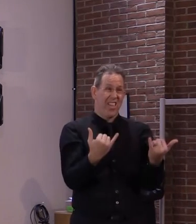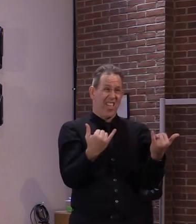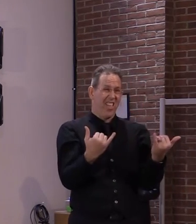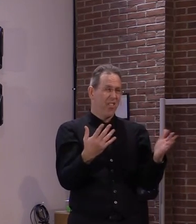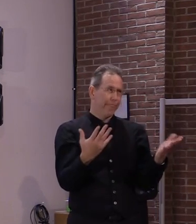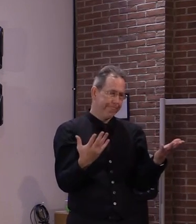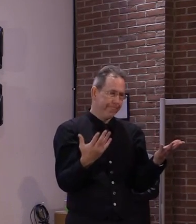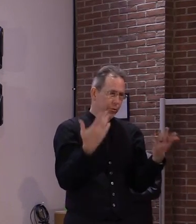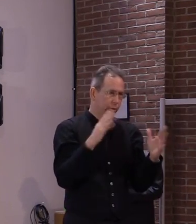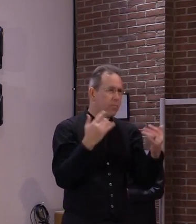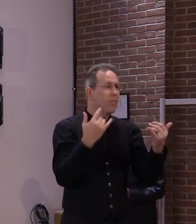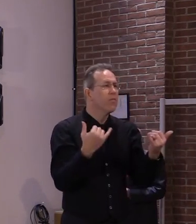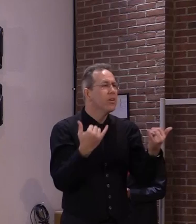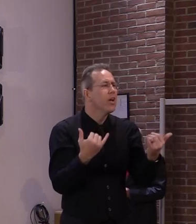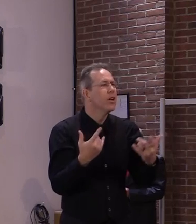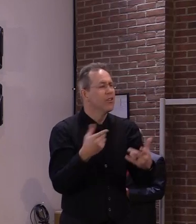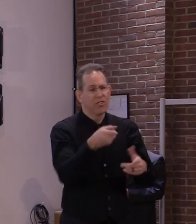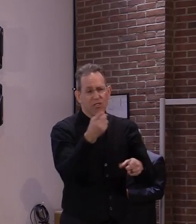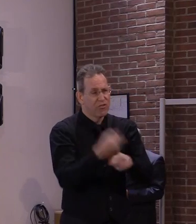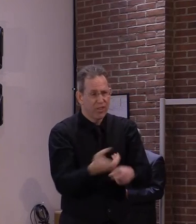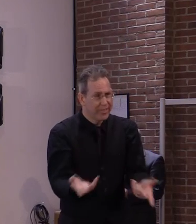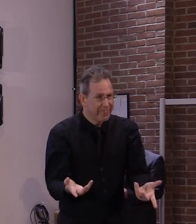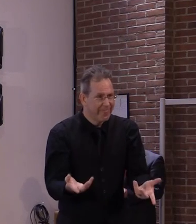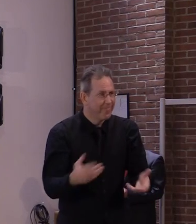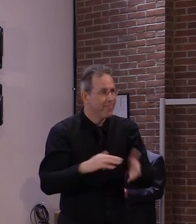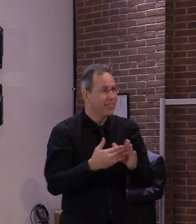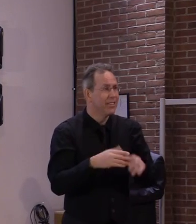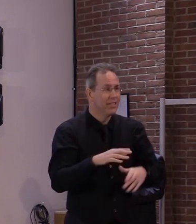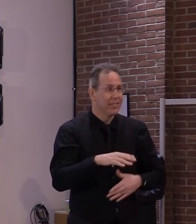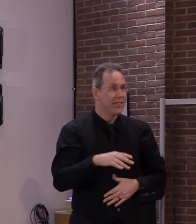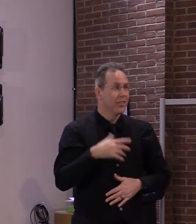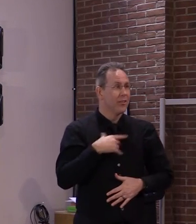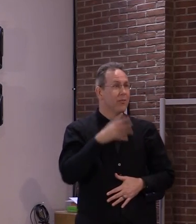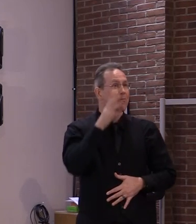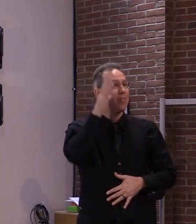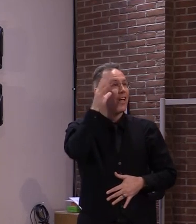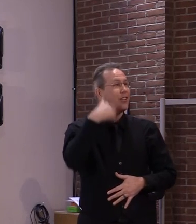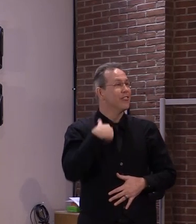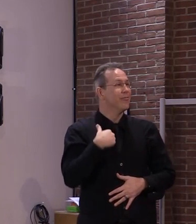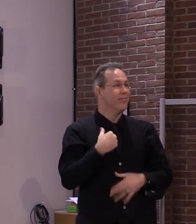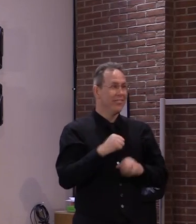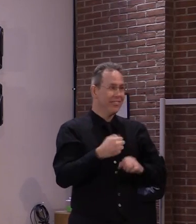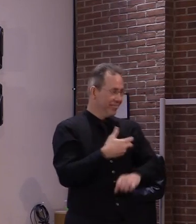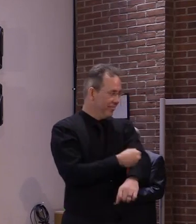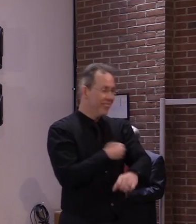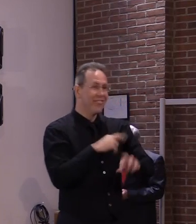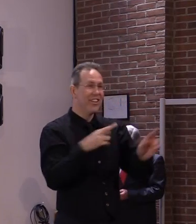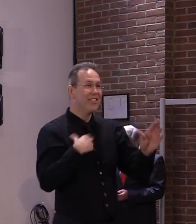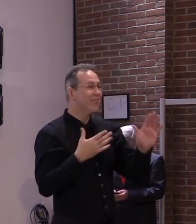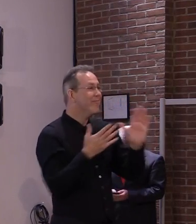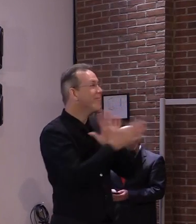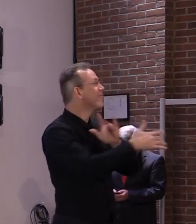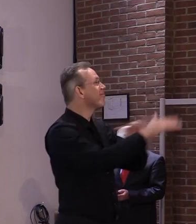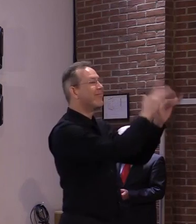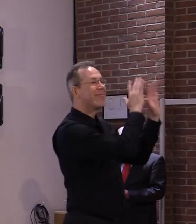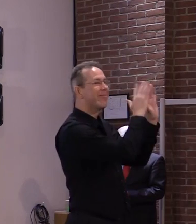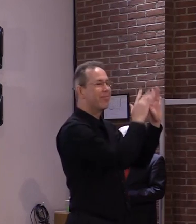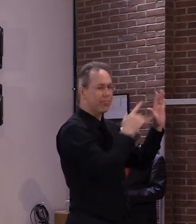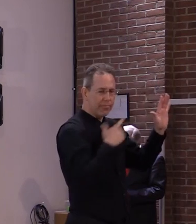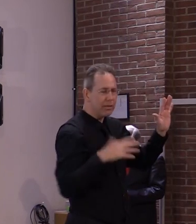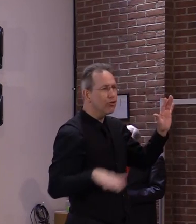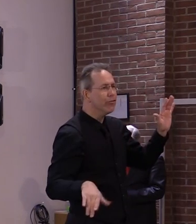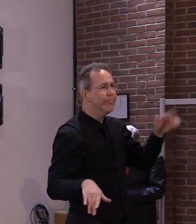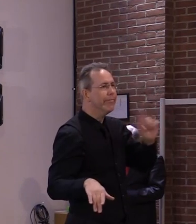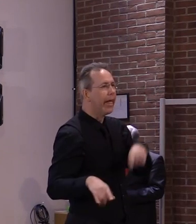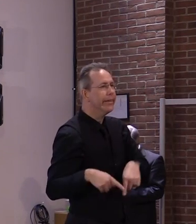have to happen, that because kids would not be eligible for vaccination, they would still have to follow the same